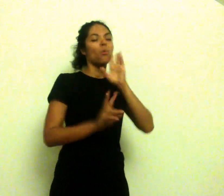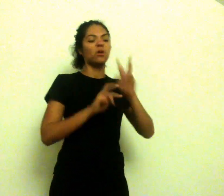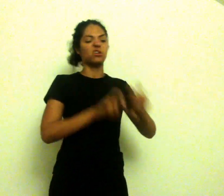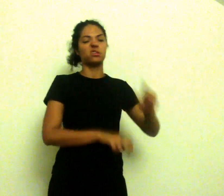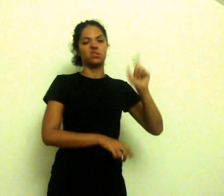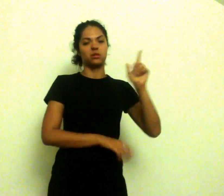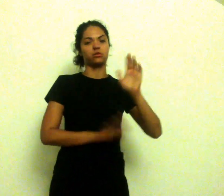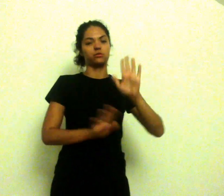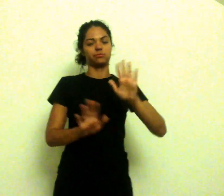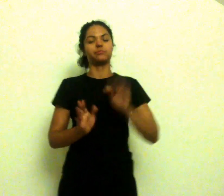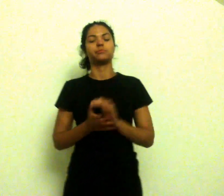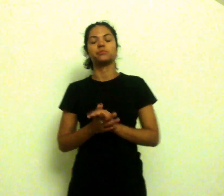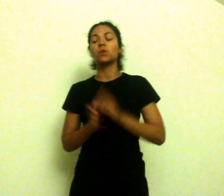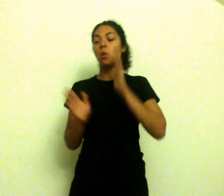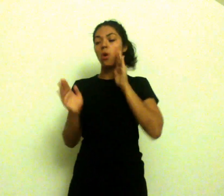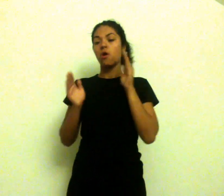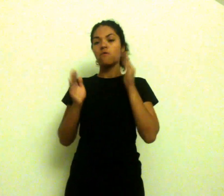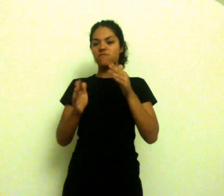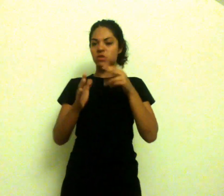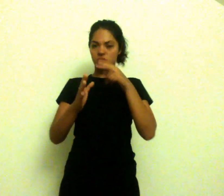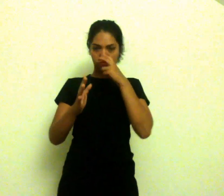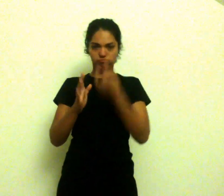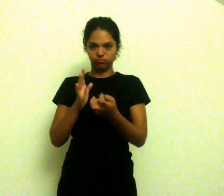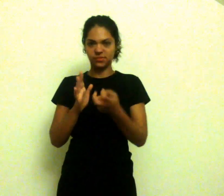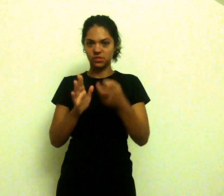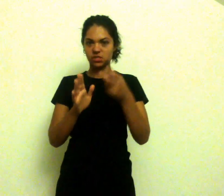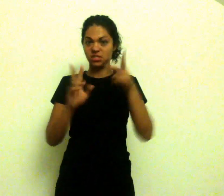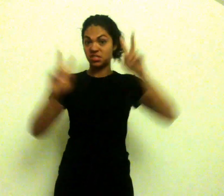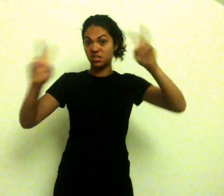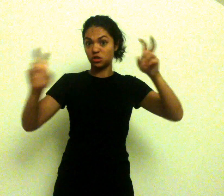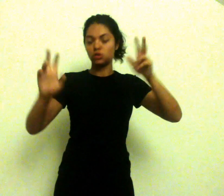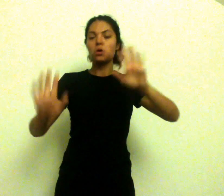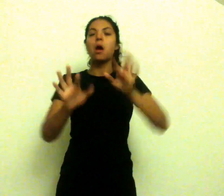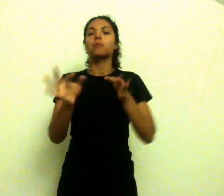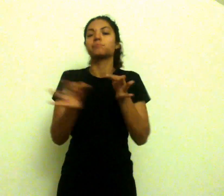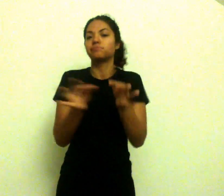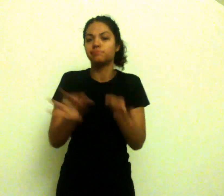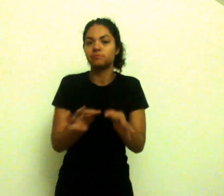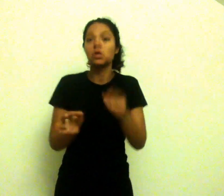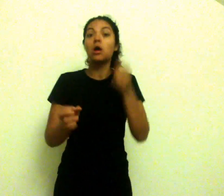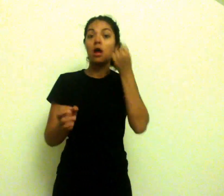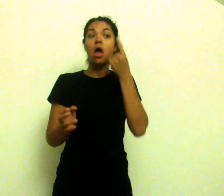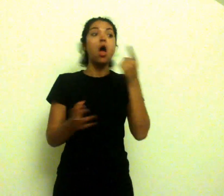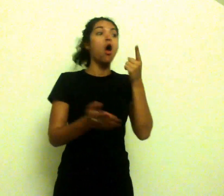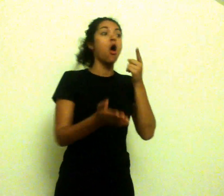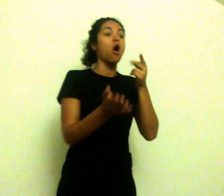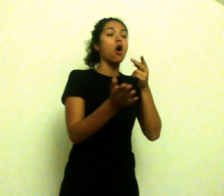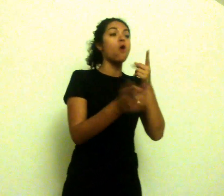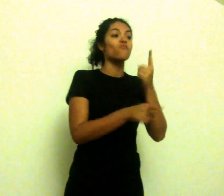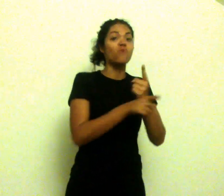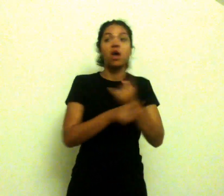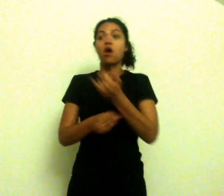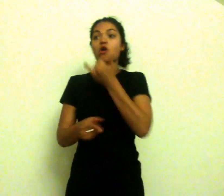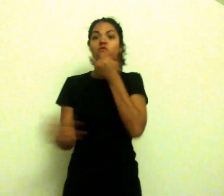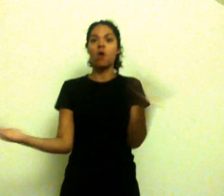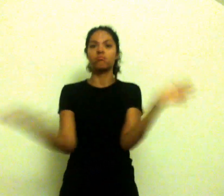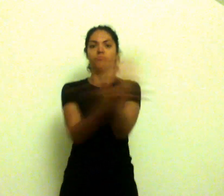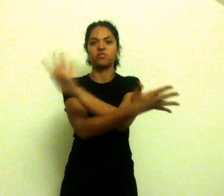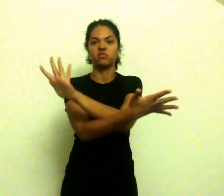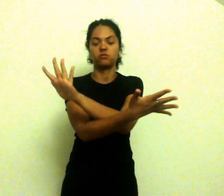even deeper into this issue, because I think here's where the categories seem to become so blurred. And the illustration I